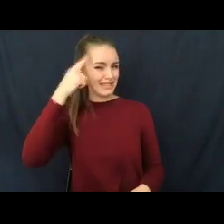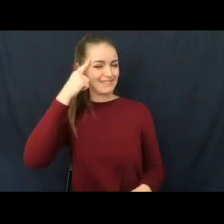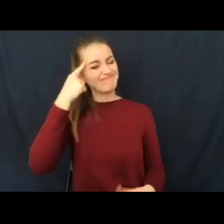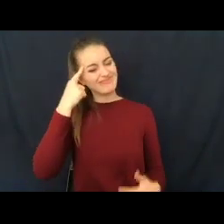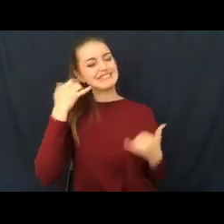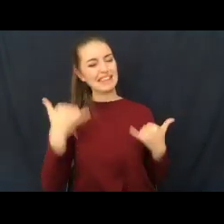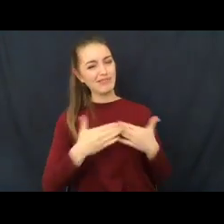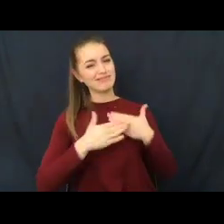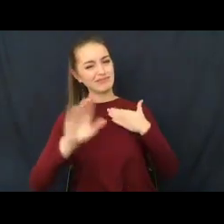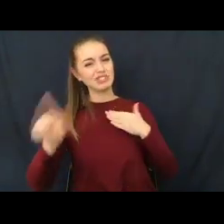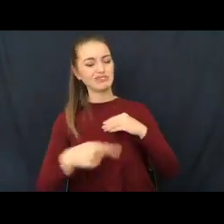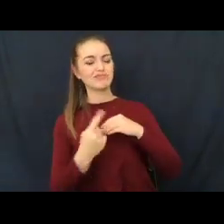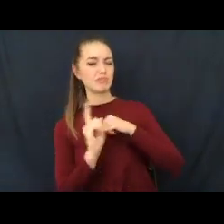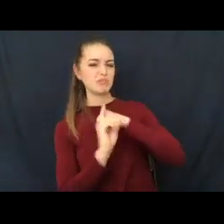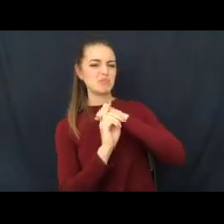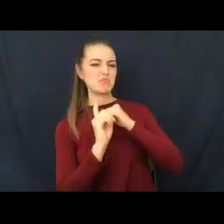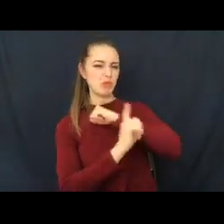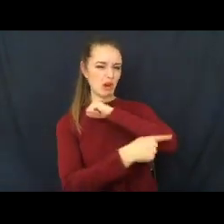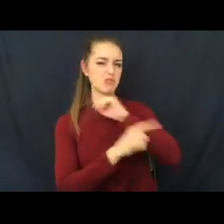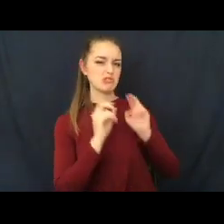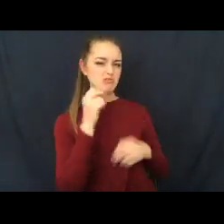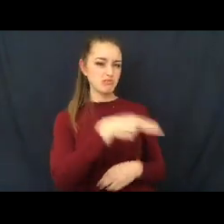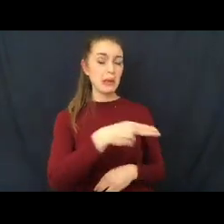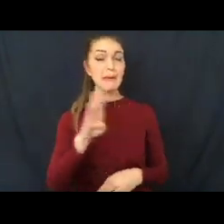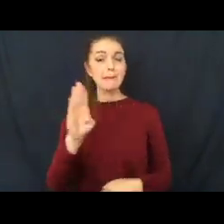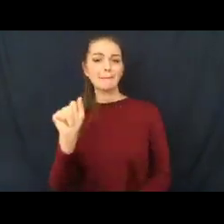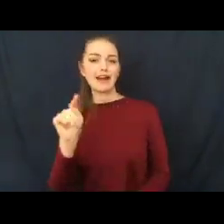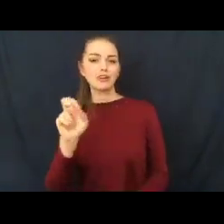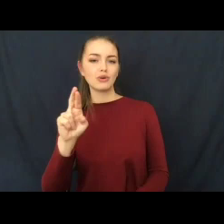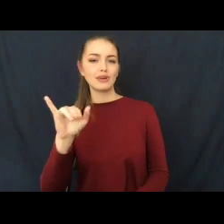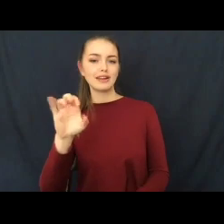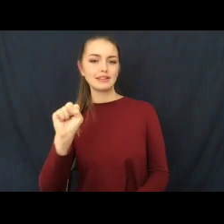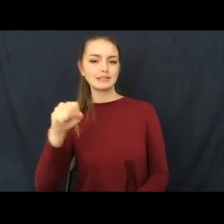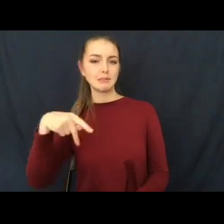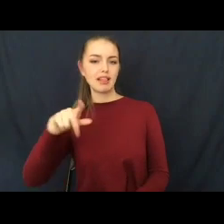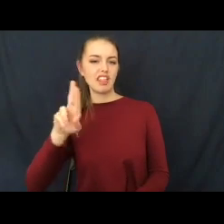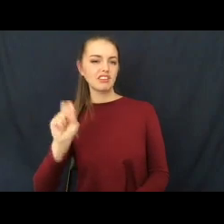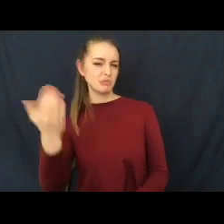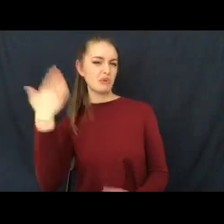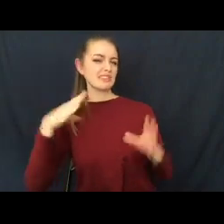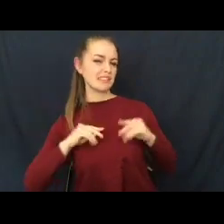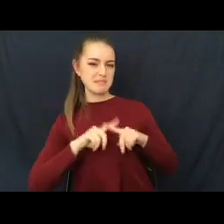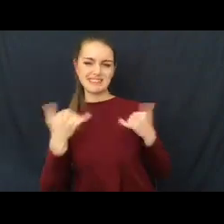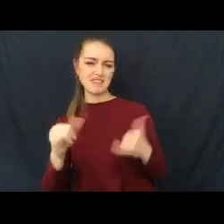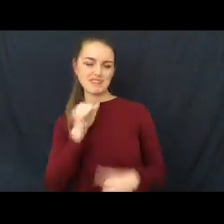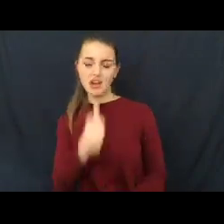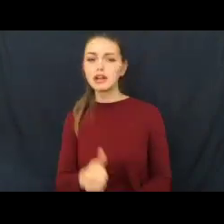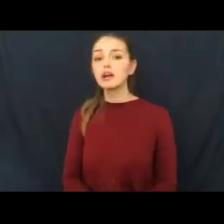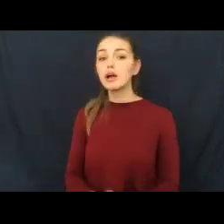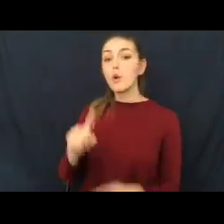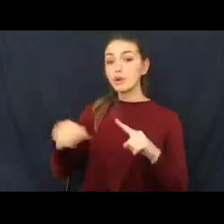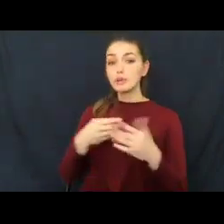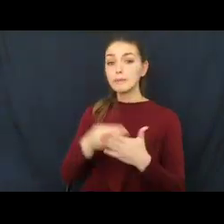away. Batteries Plus used to take them and they no longer do. A great alternative. I know a lot of new electronic things